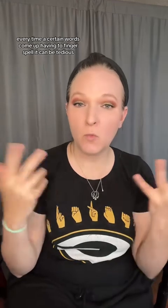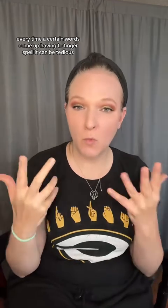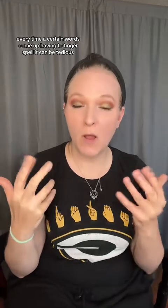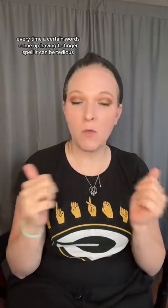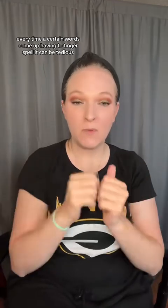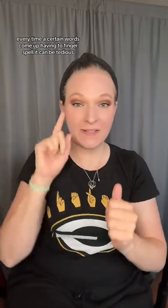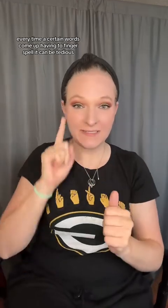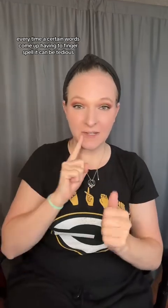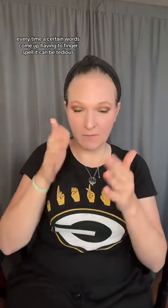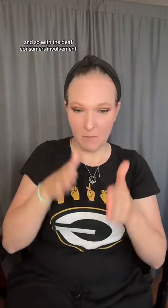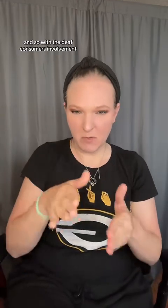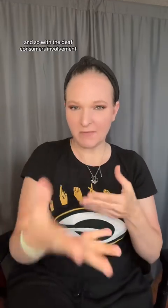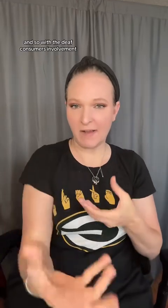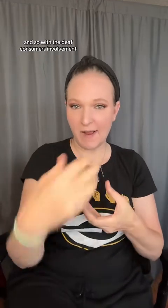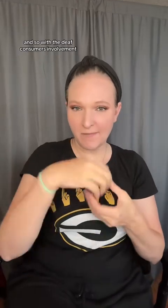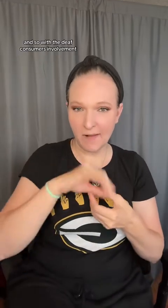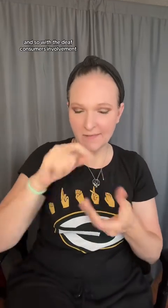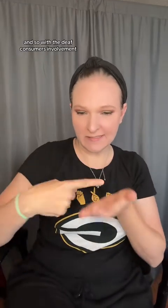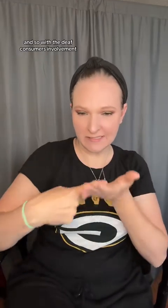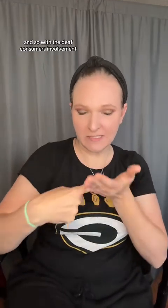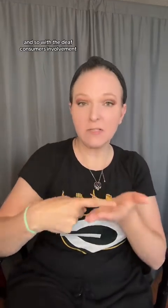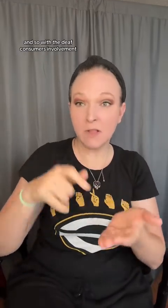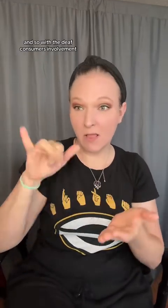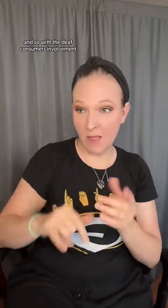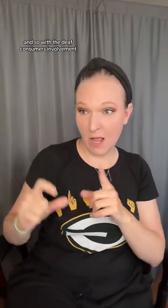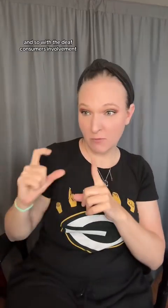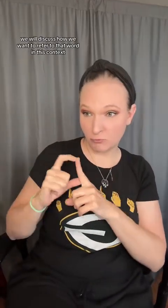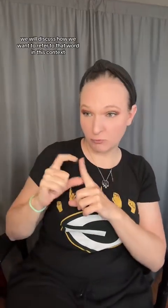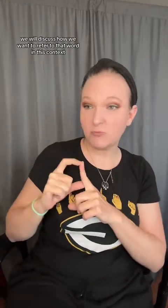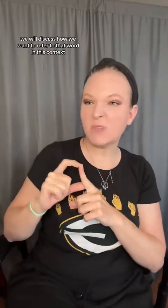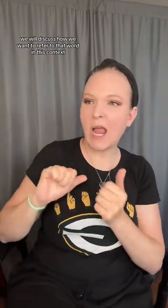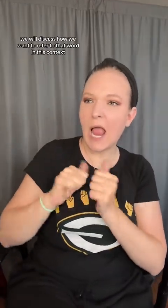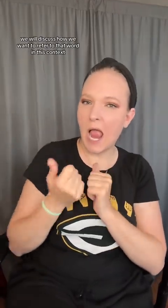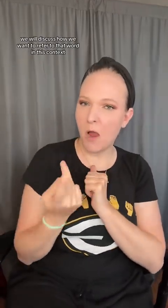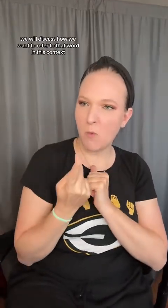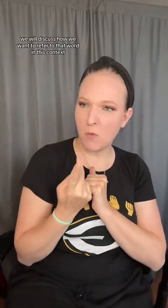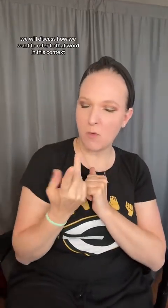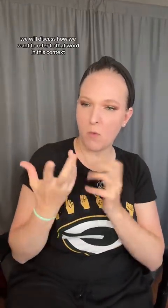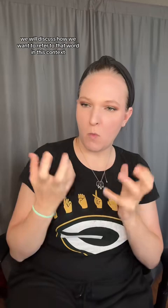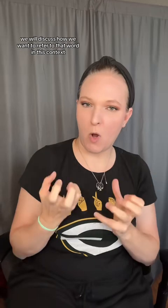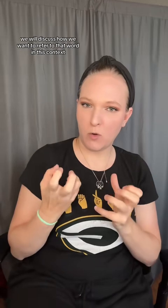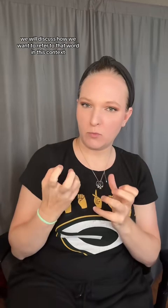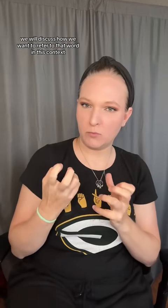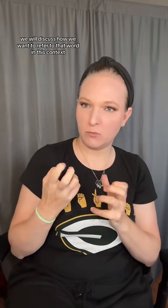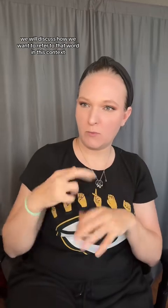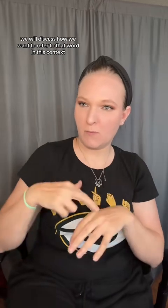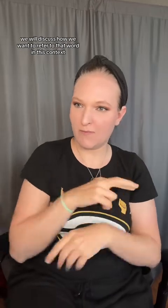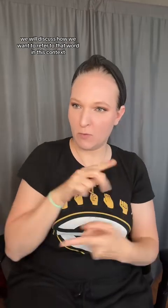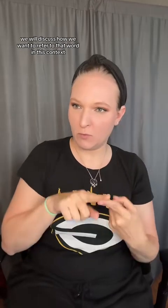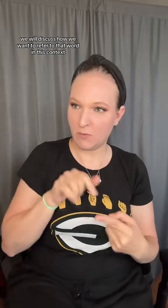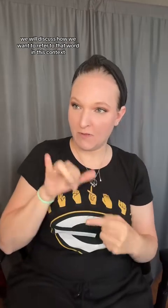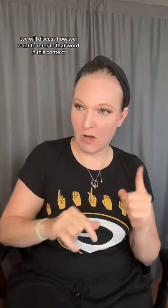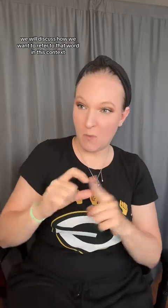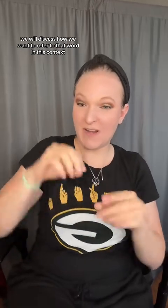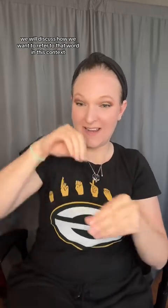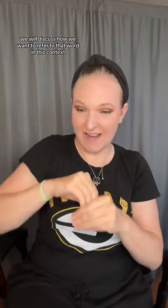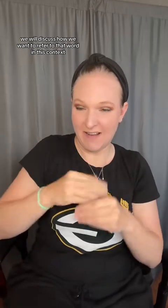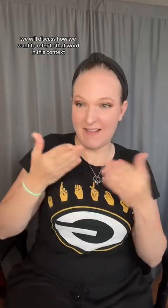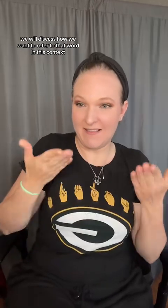can be tedious. And so with the deaf consumer's involvement, we will discuss how we want to refer to that word in